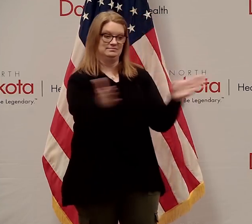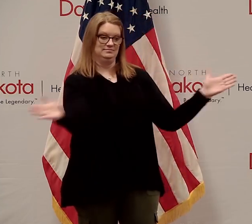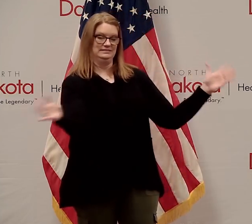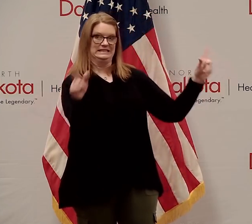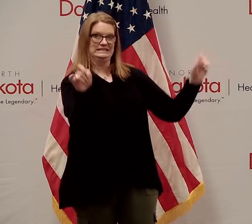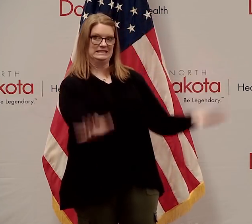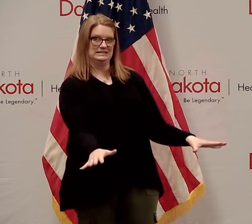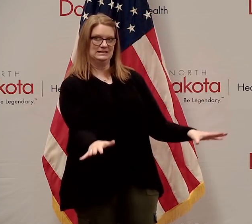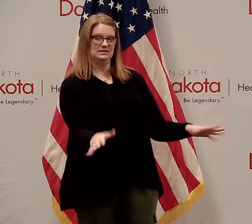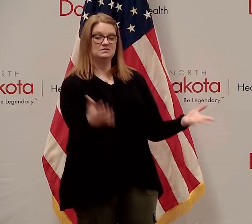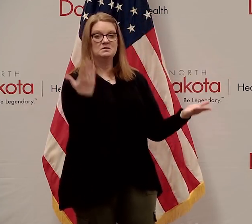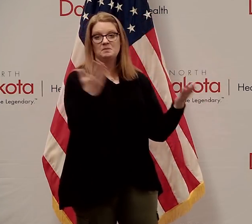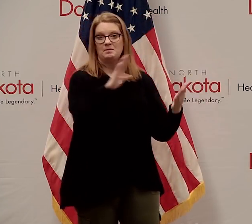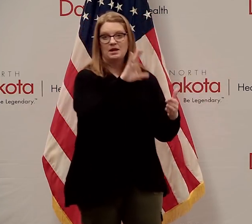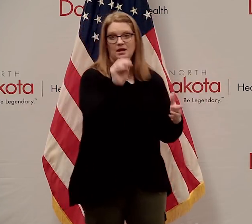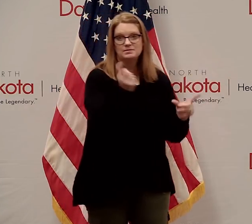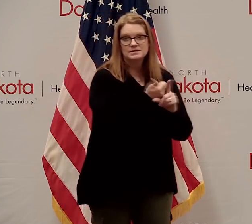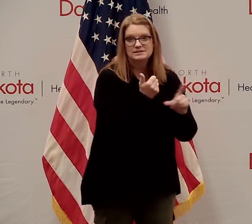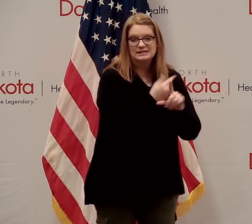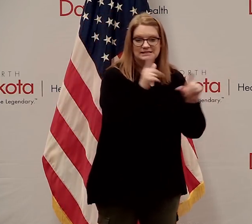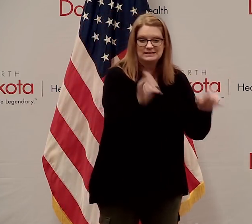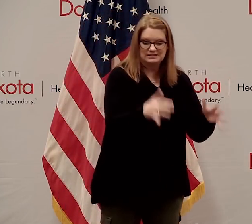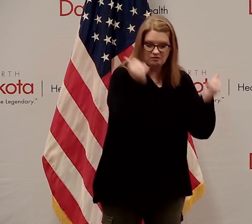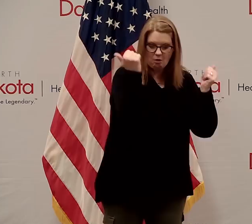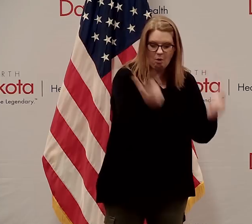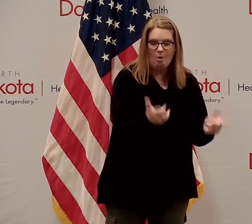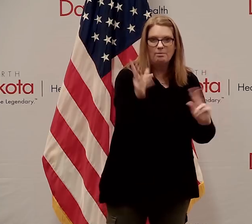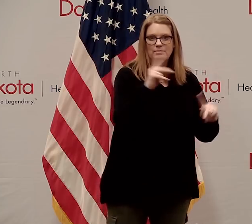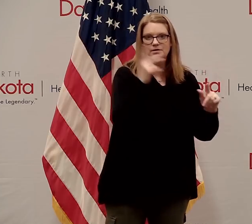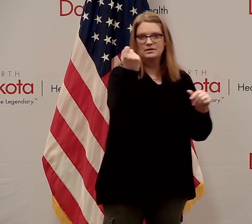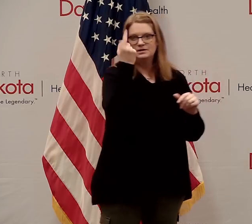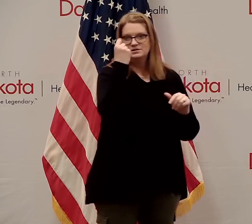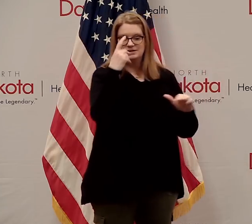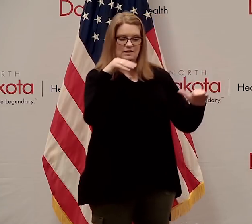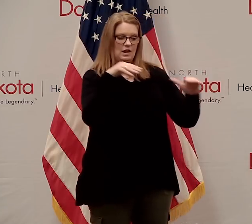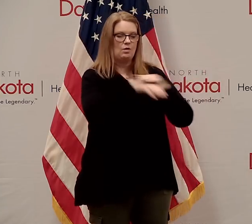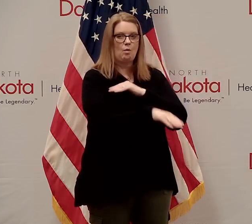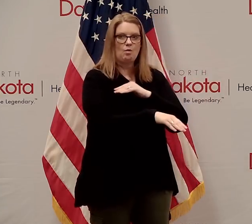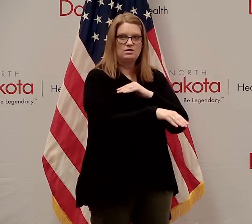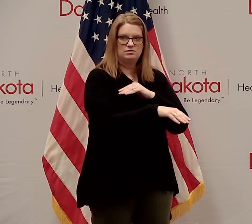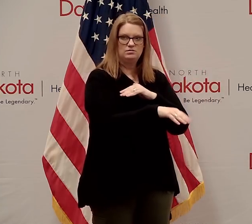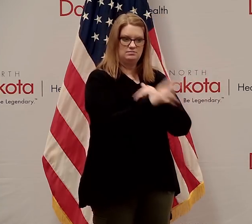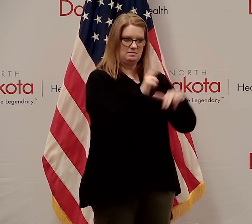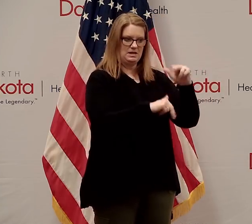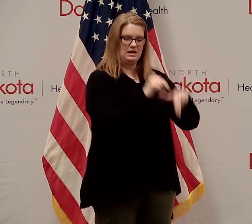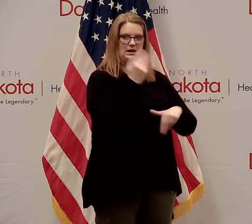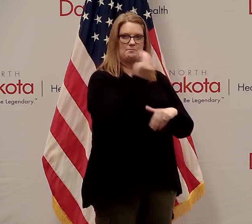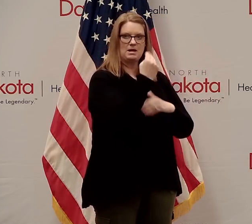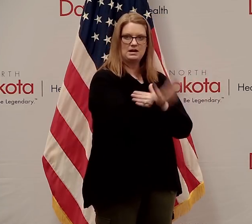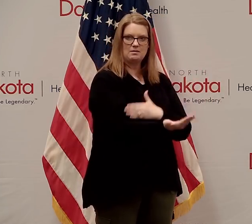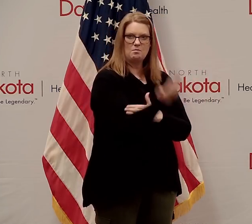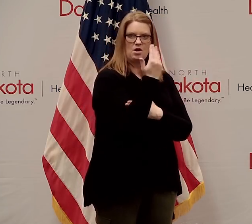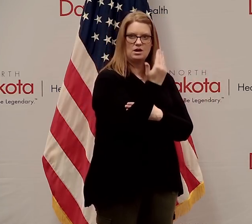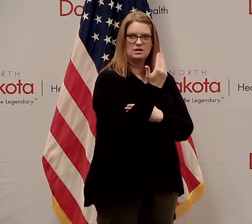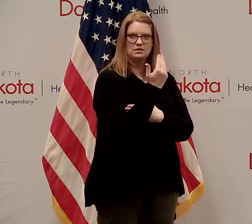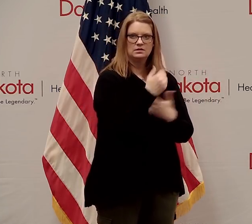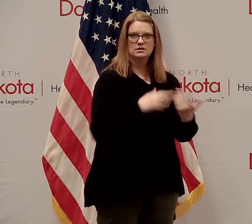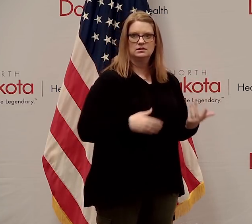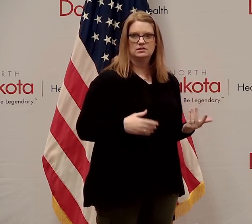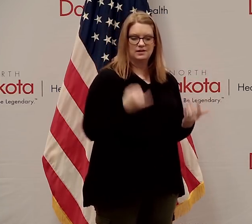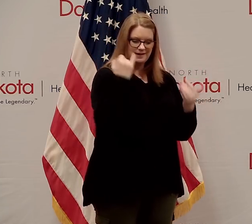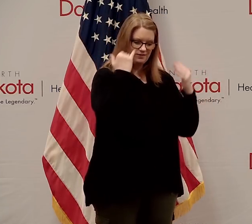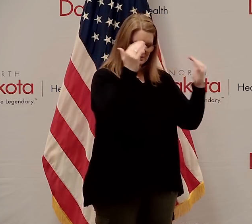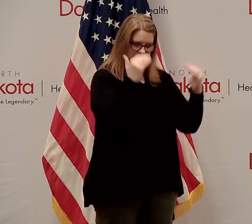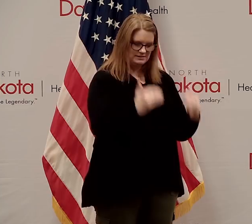may have the ability to do testing of everybody that goes into their plant on a Monday morning. And if it gets down to $5 a test for